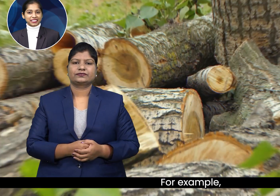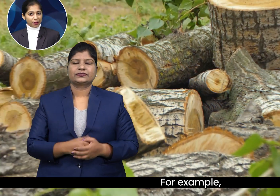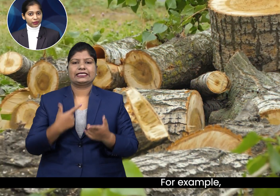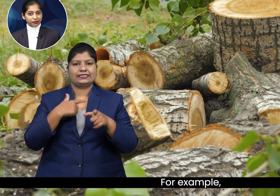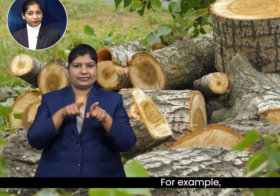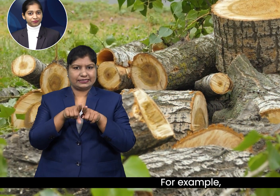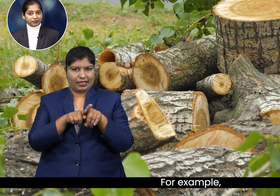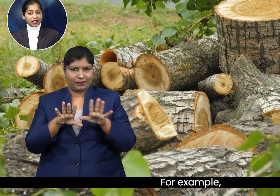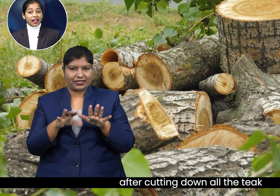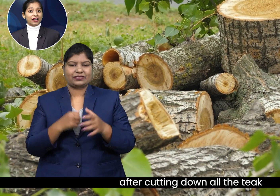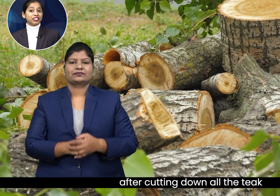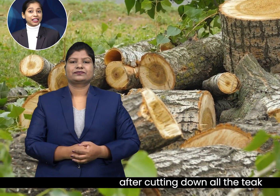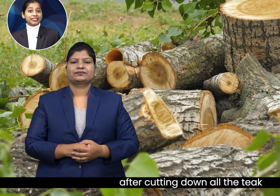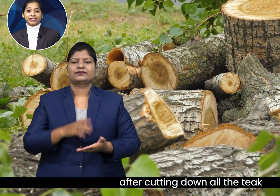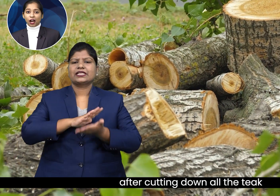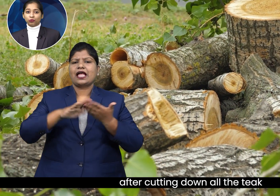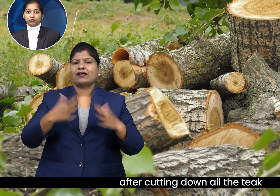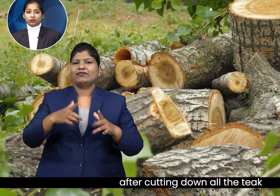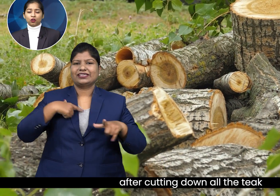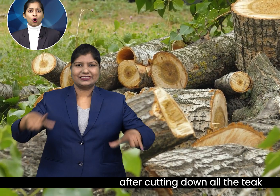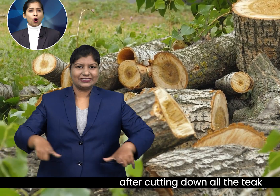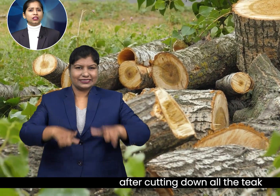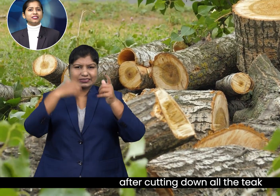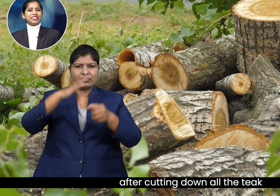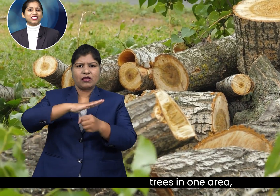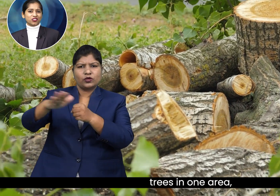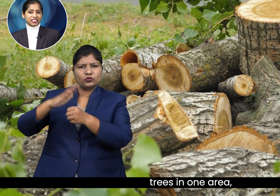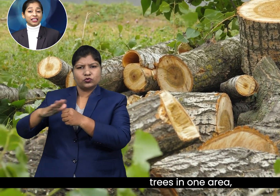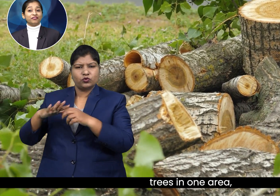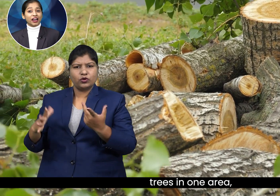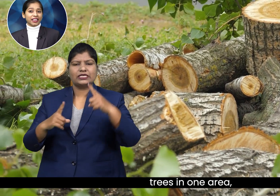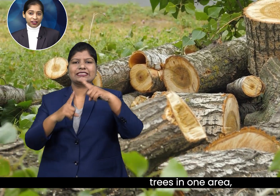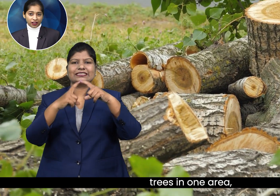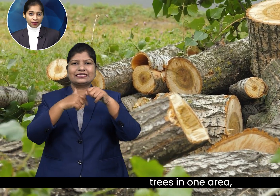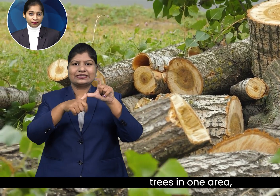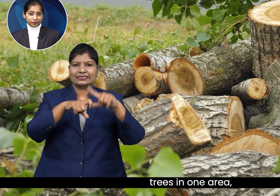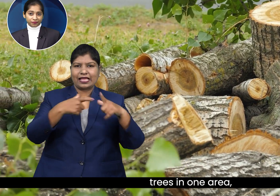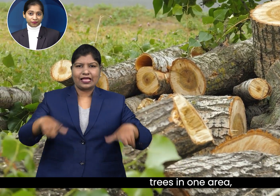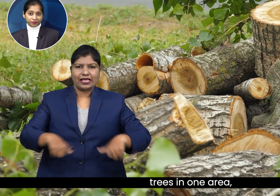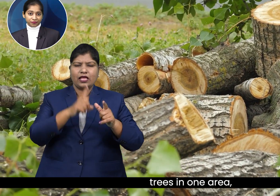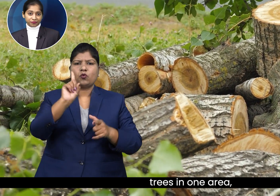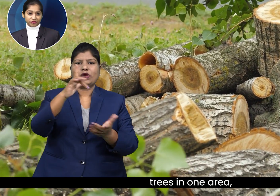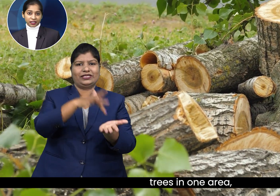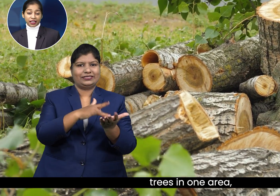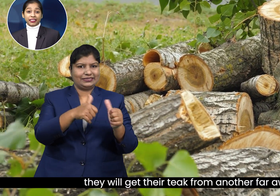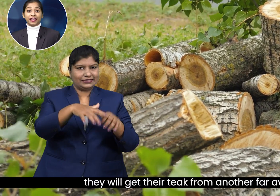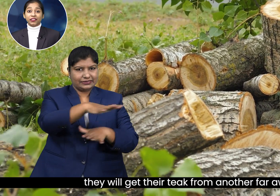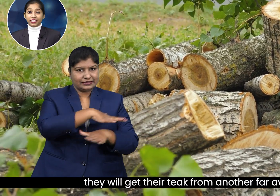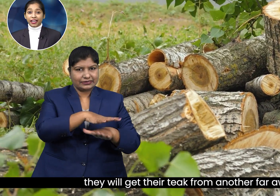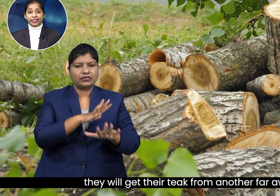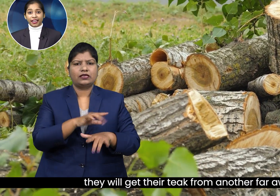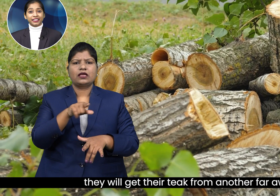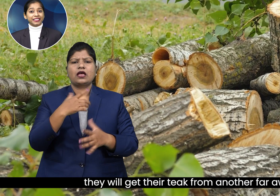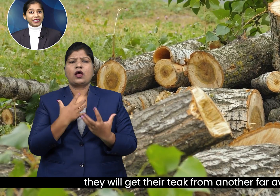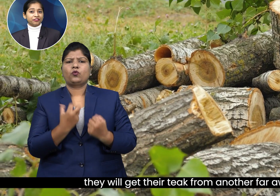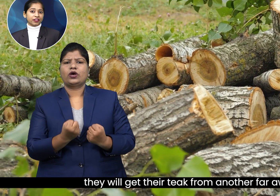For example, after cutting down all the teak trees in one area, they will